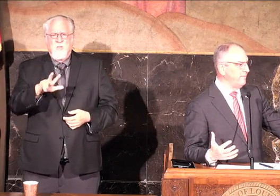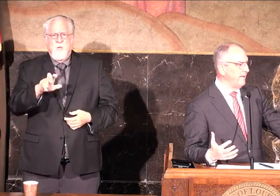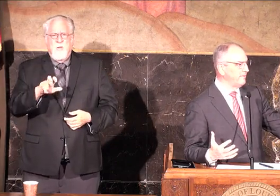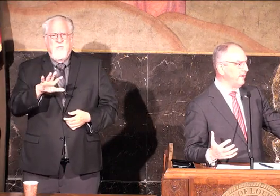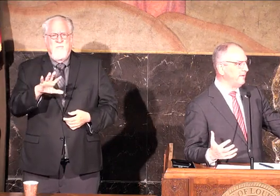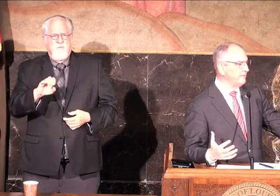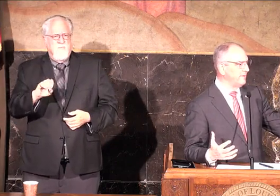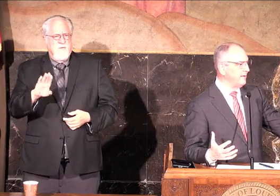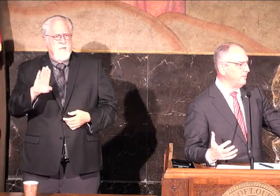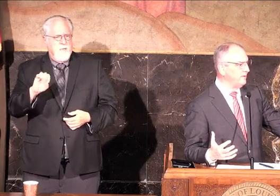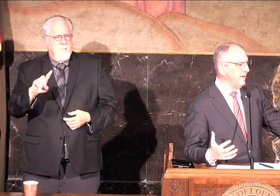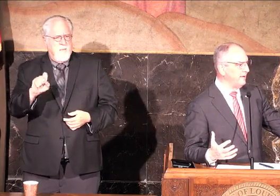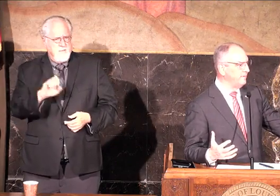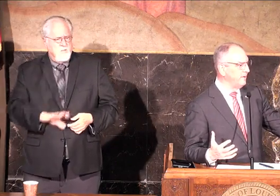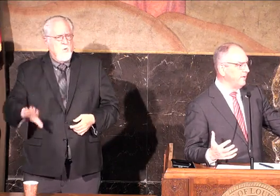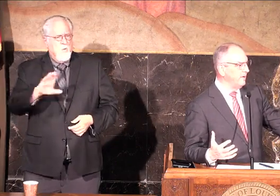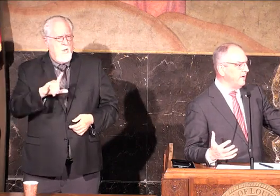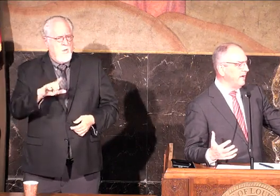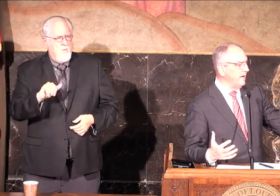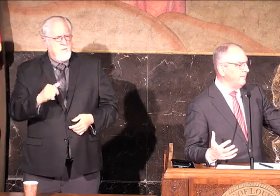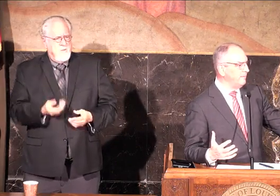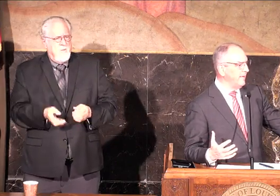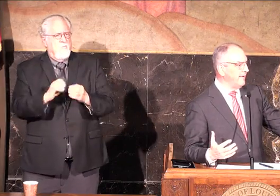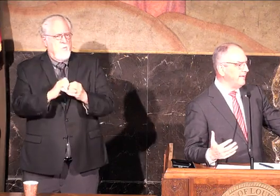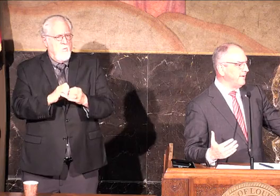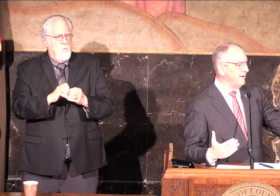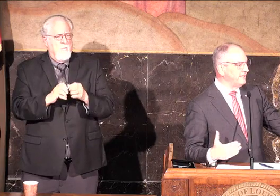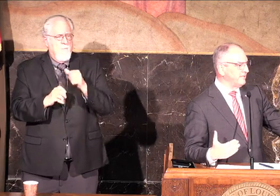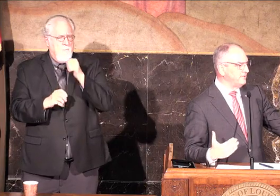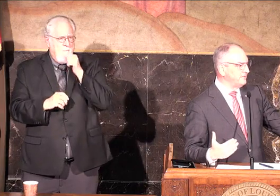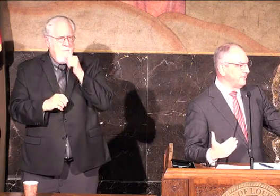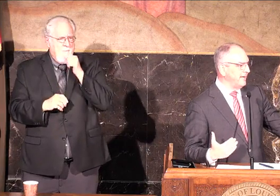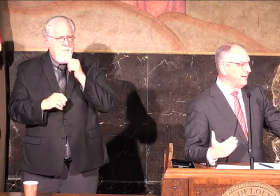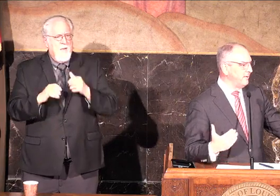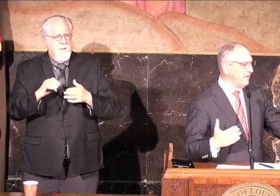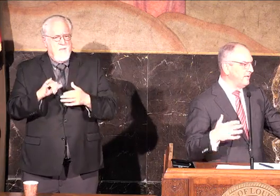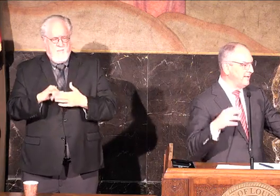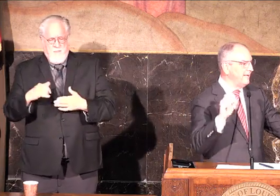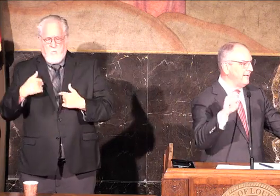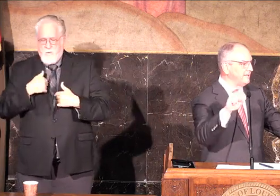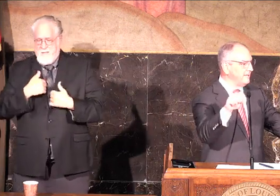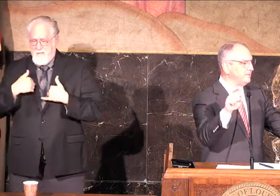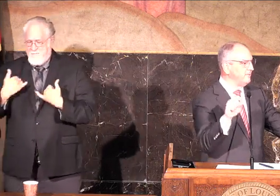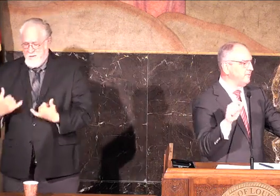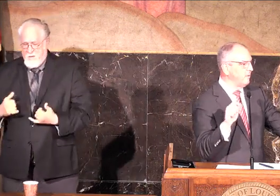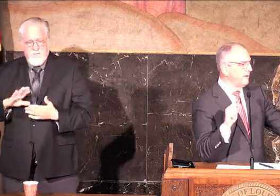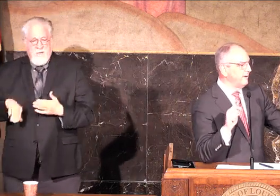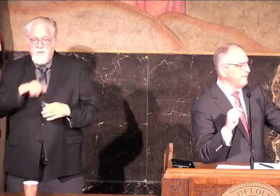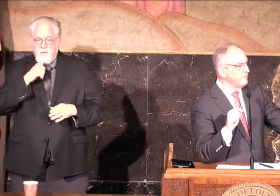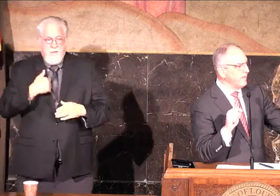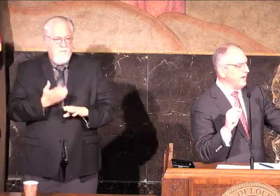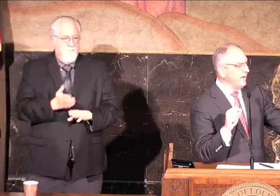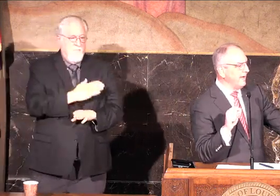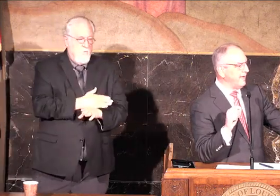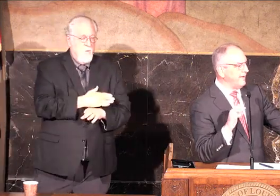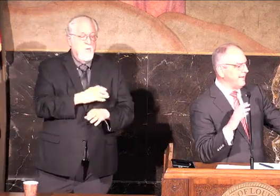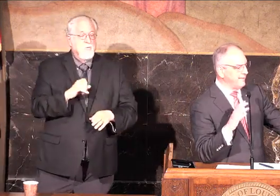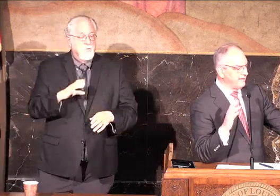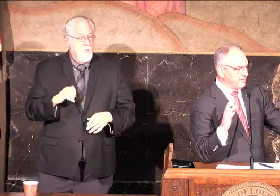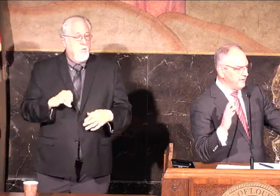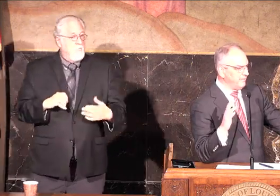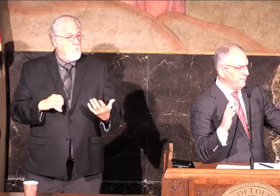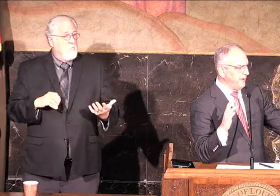350 beds around the state of Louisiana that are in existence today that didn't exist before.